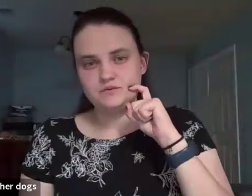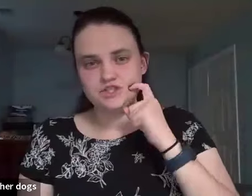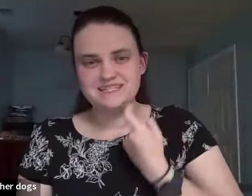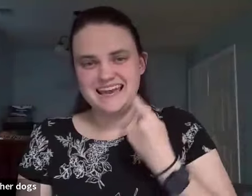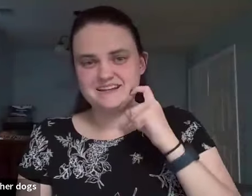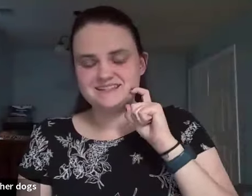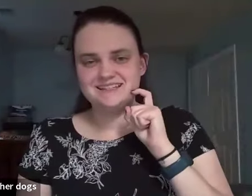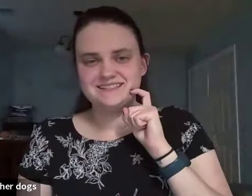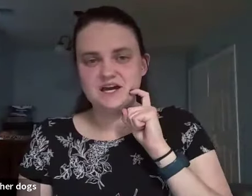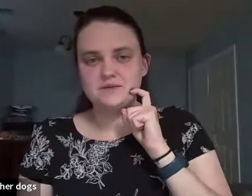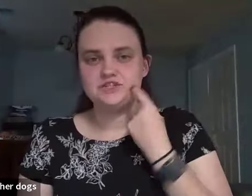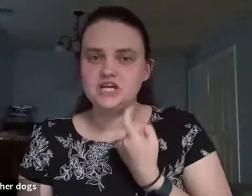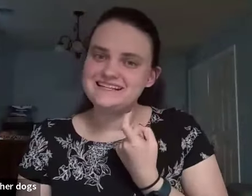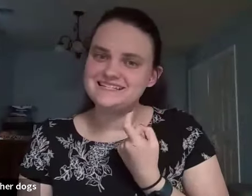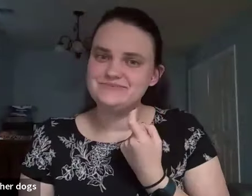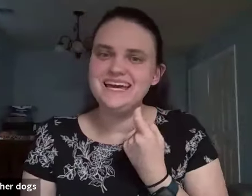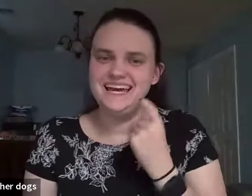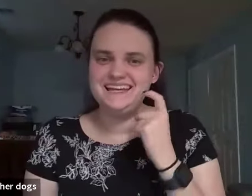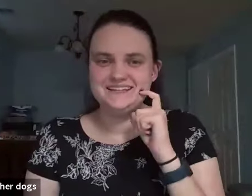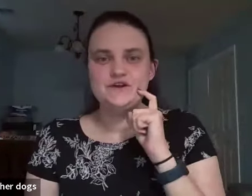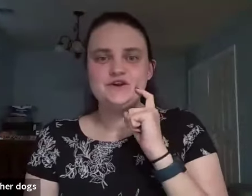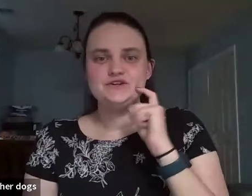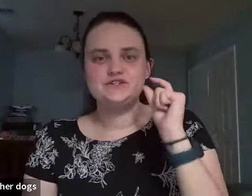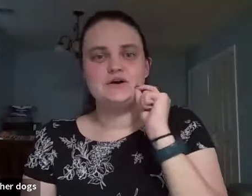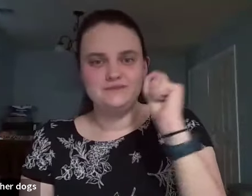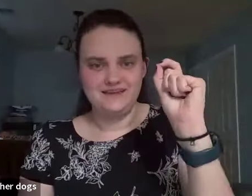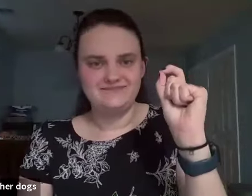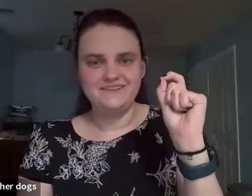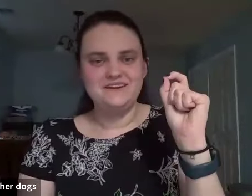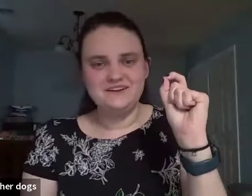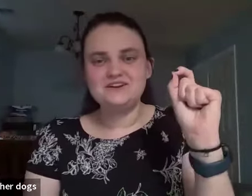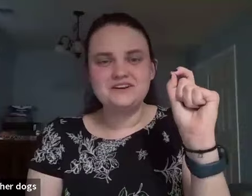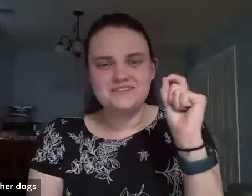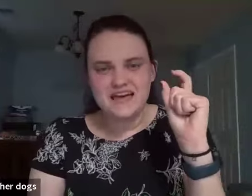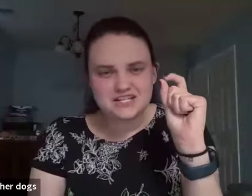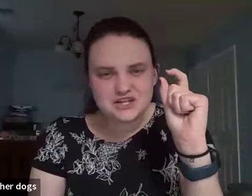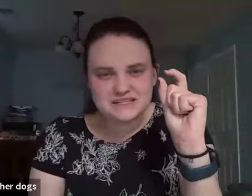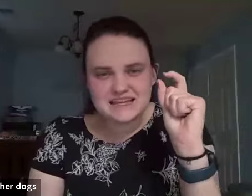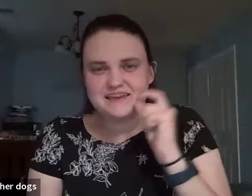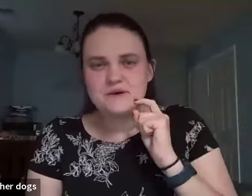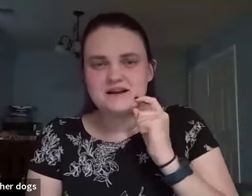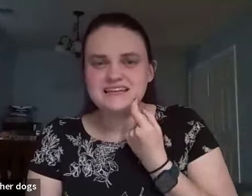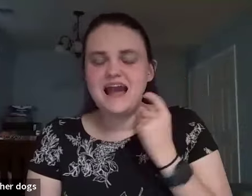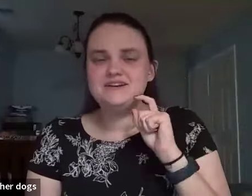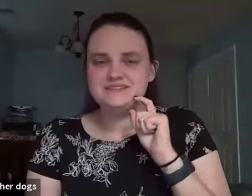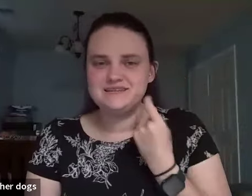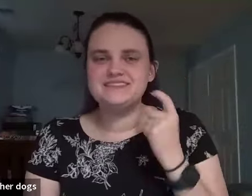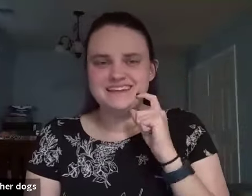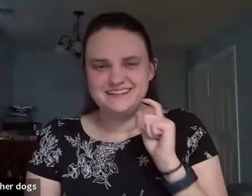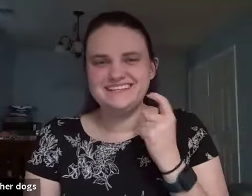have it with just the X, that's jealous. So yeah. No, you're good. That I just saw it slightly open. I was like, I could see someone thinking you